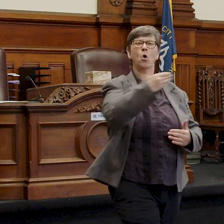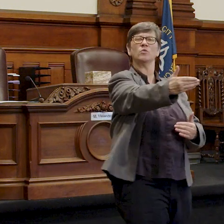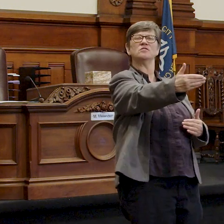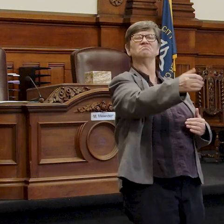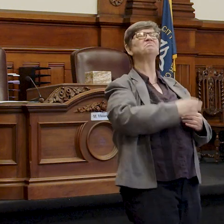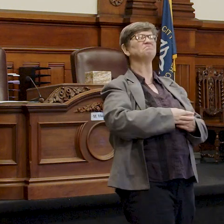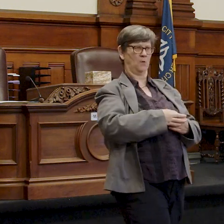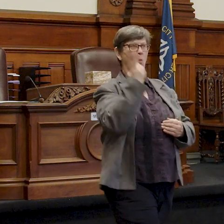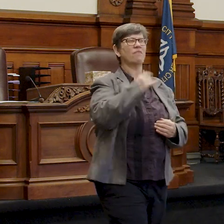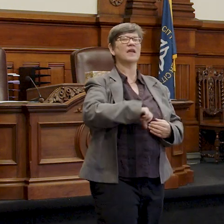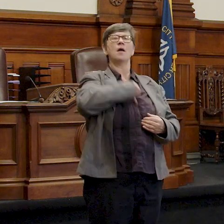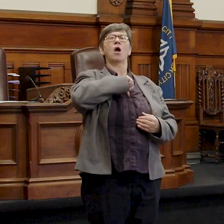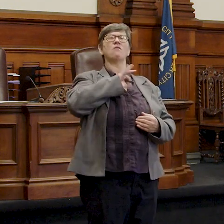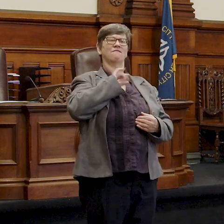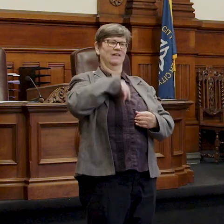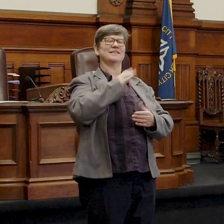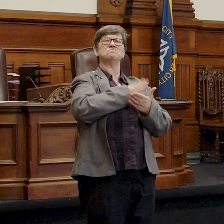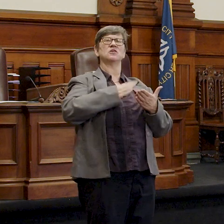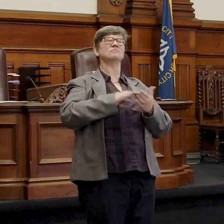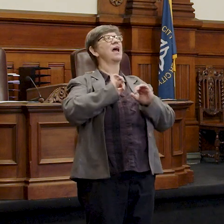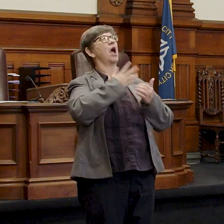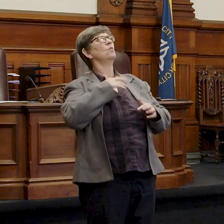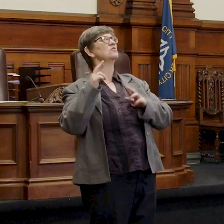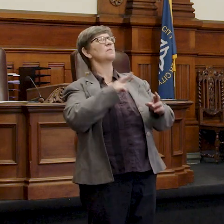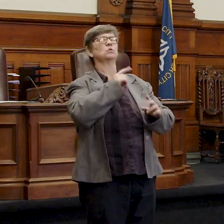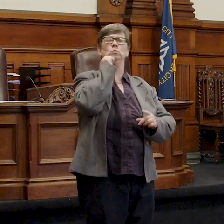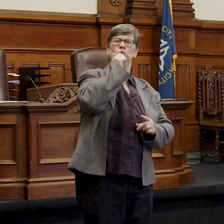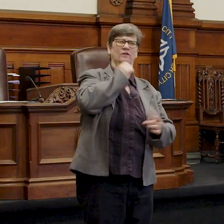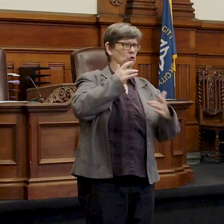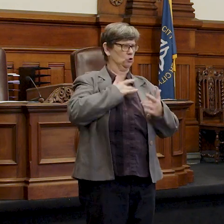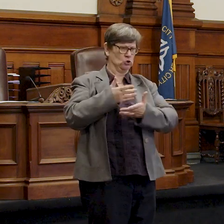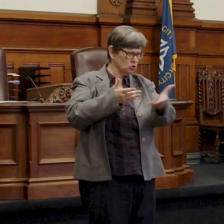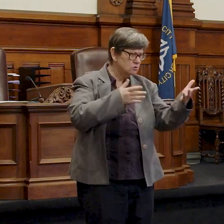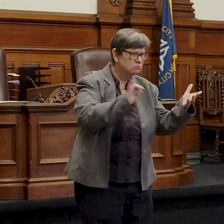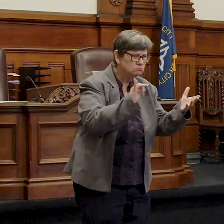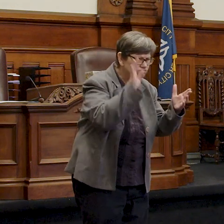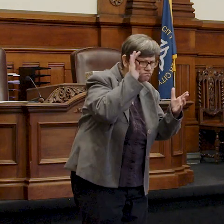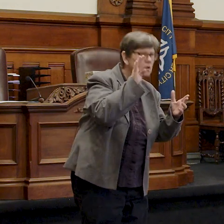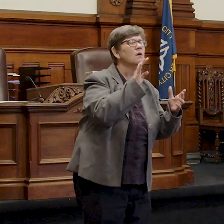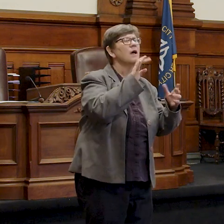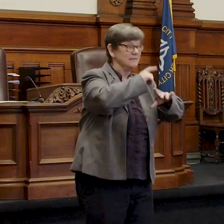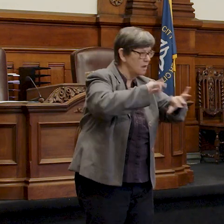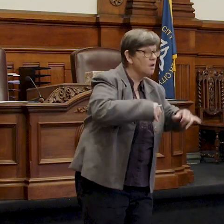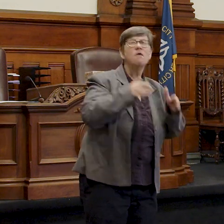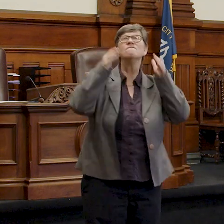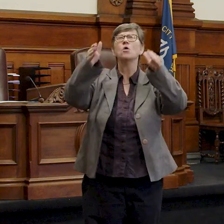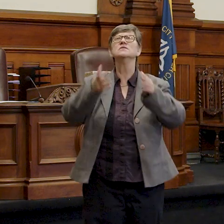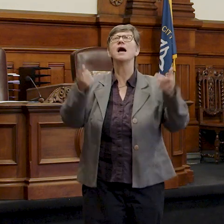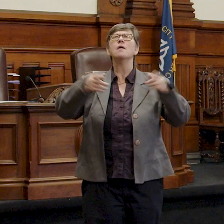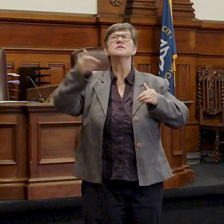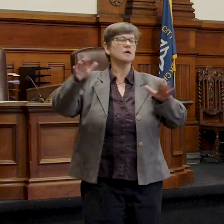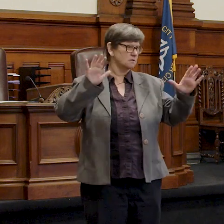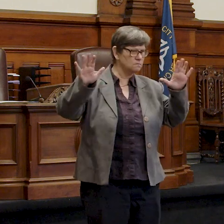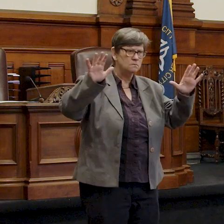especially proud of in this budget is how we respond to those daily concerns while also keeping our focus on the path ahead.